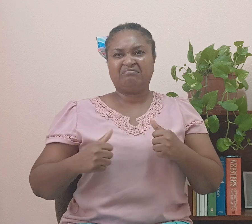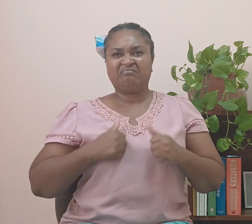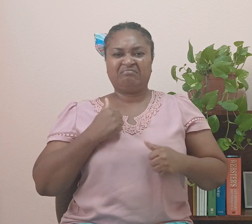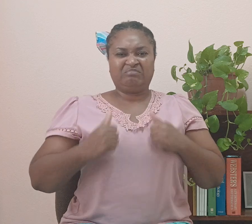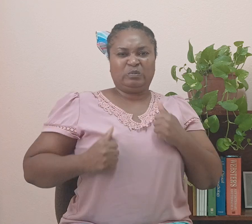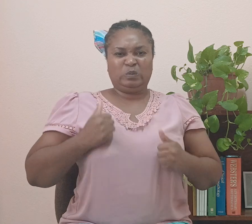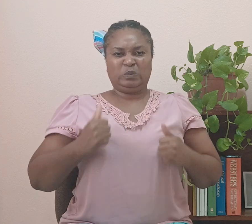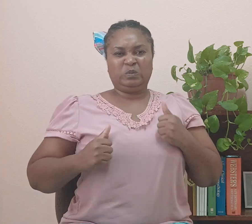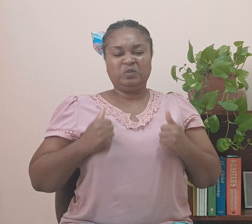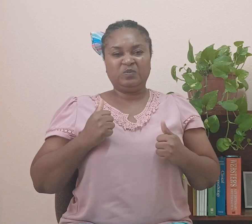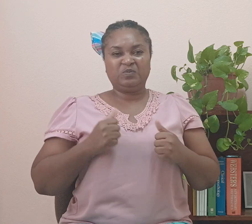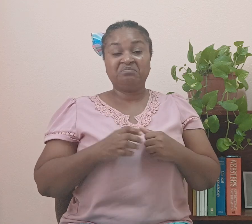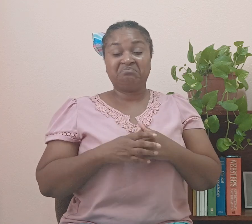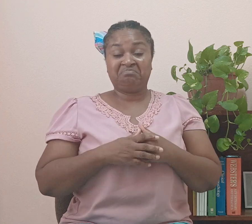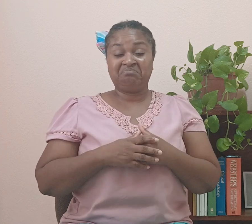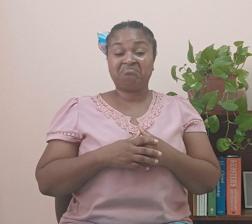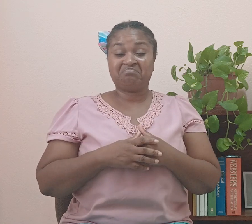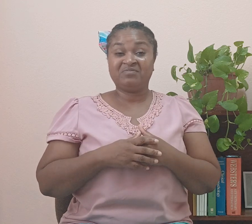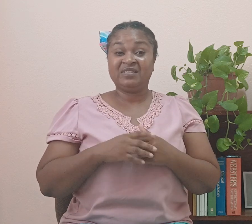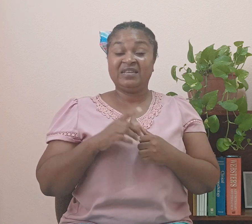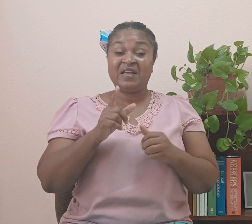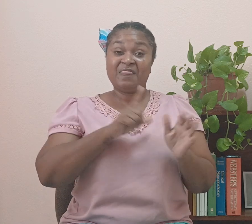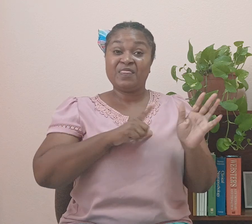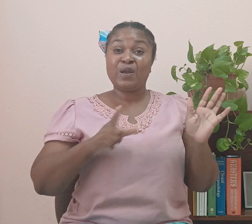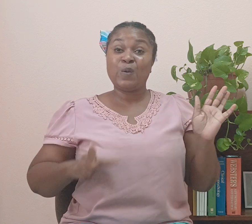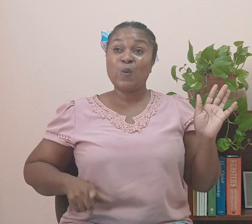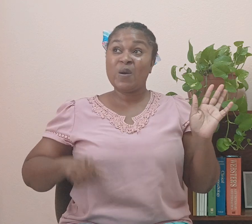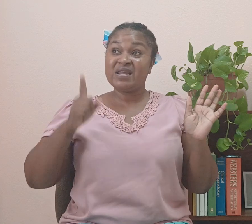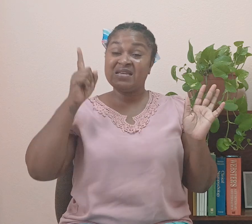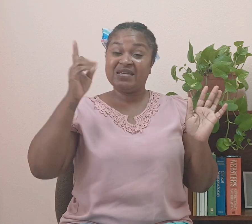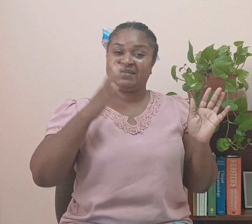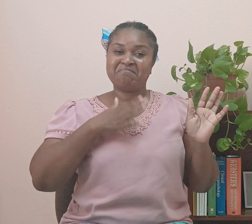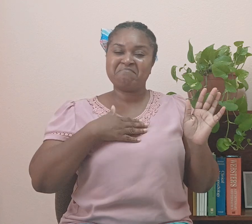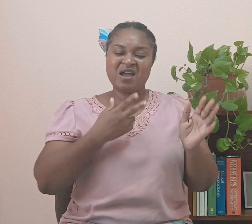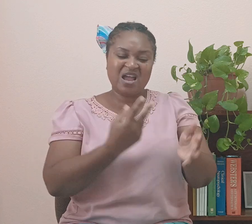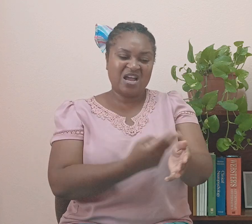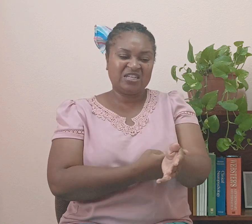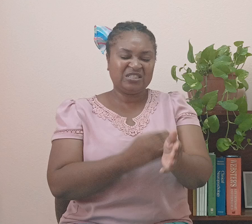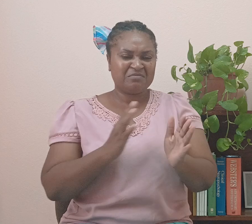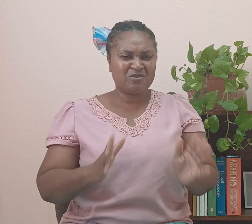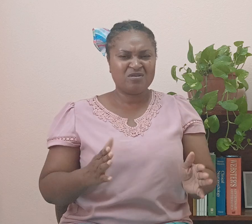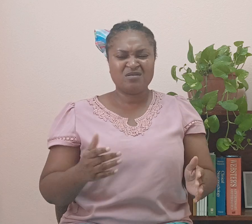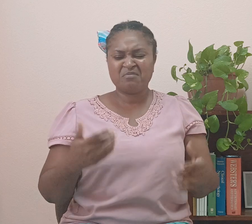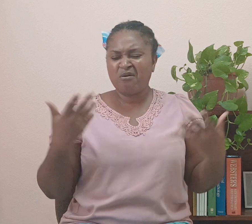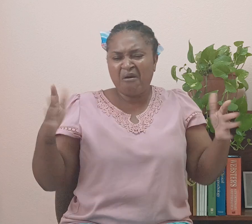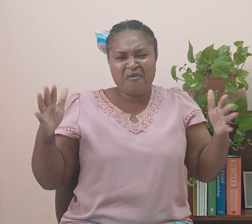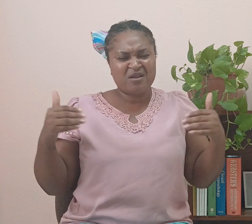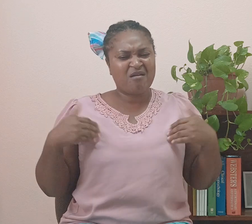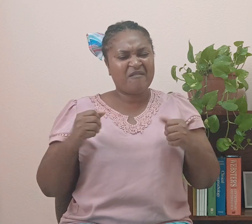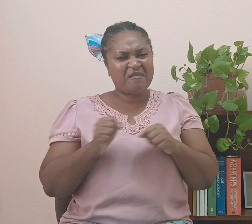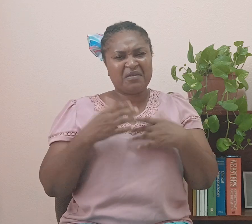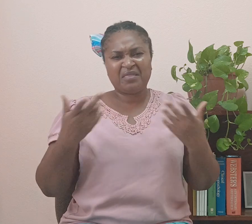The Lord is my shepherd. I have everything I need.